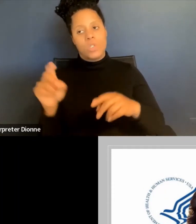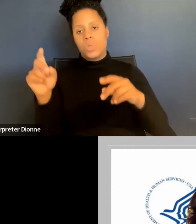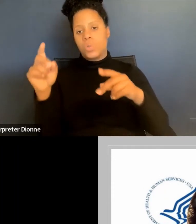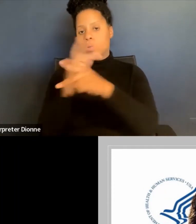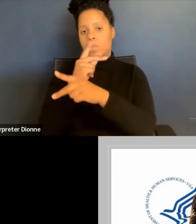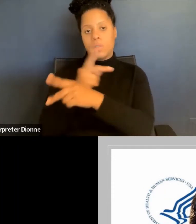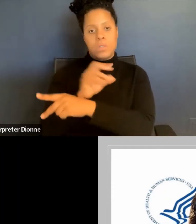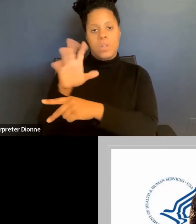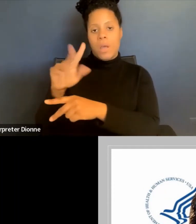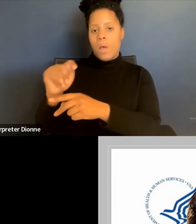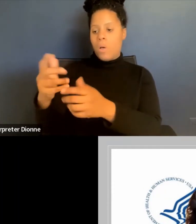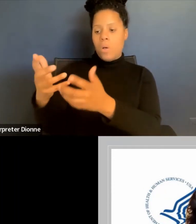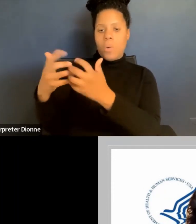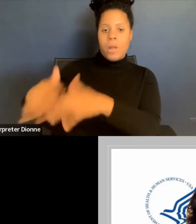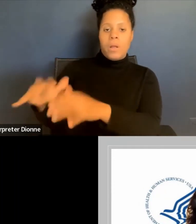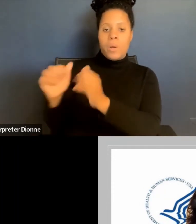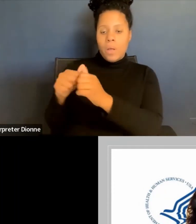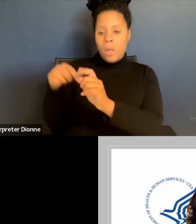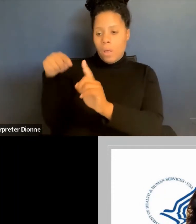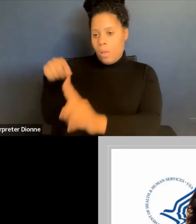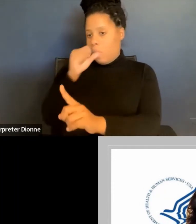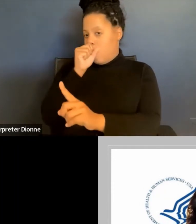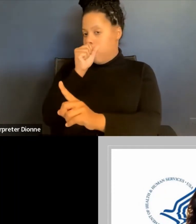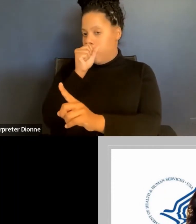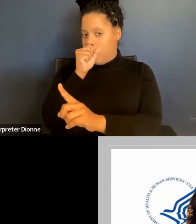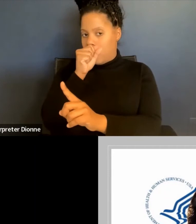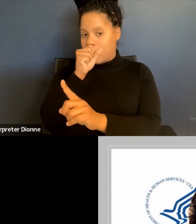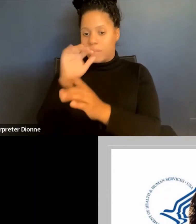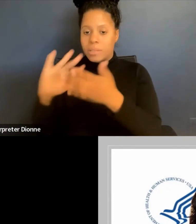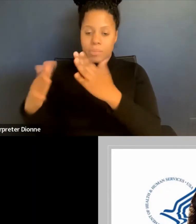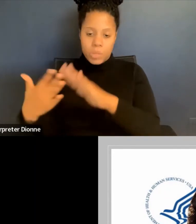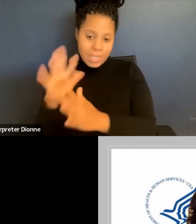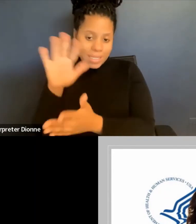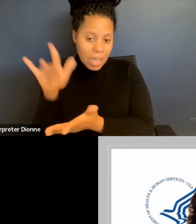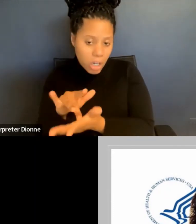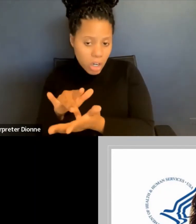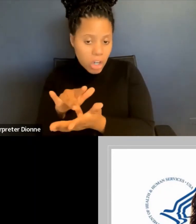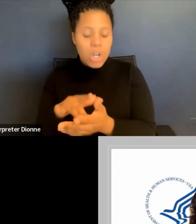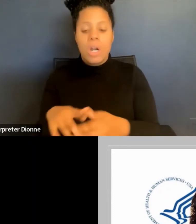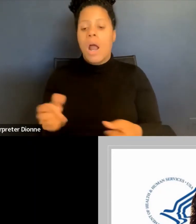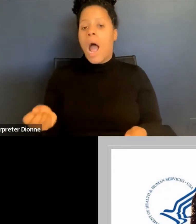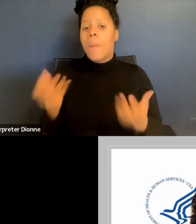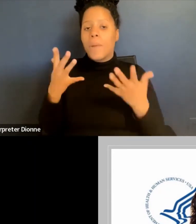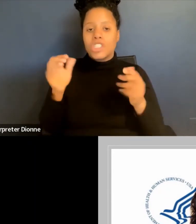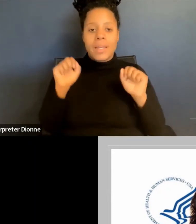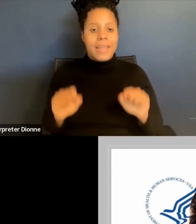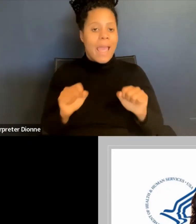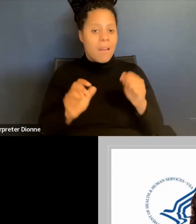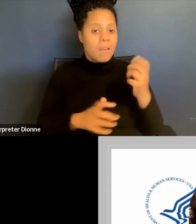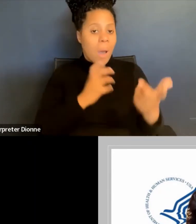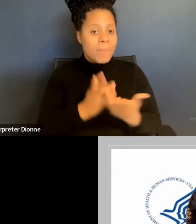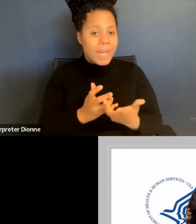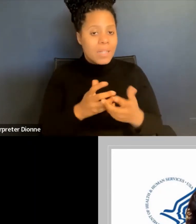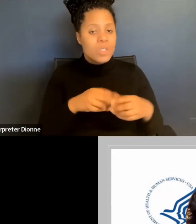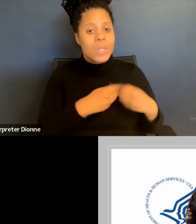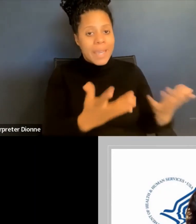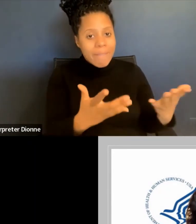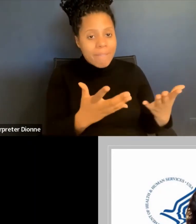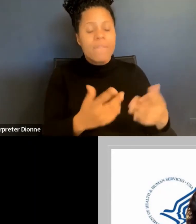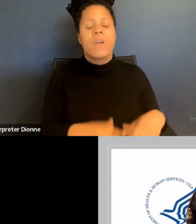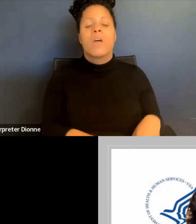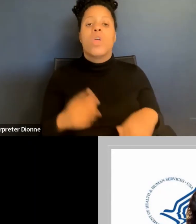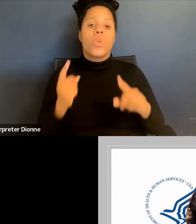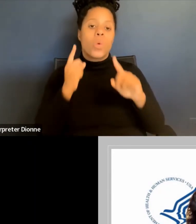community center about what they can accommodate. But again, the goal is to meet needs.